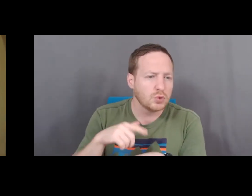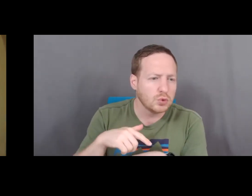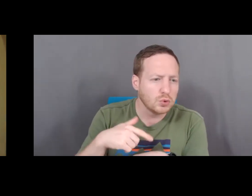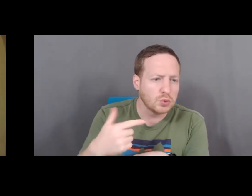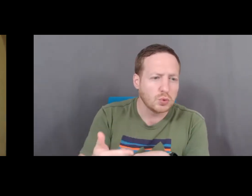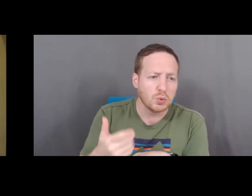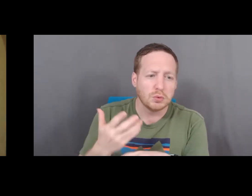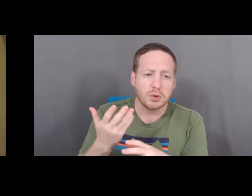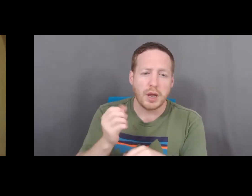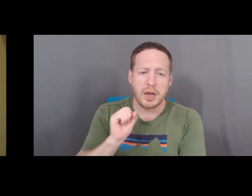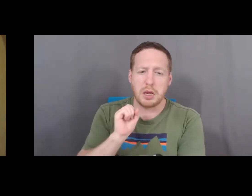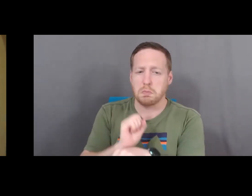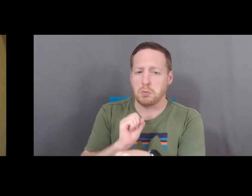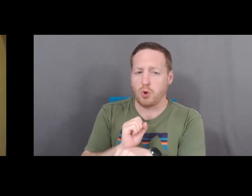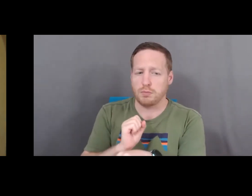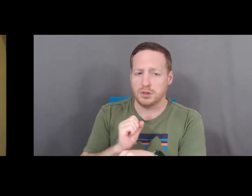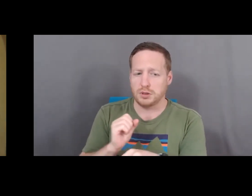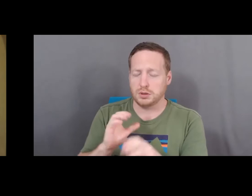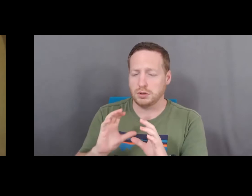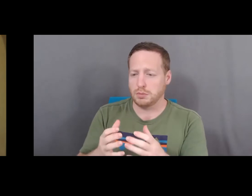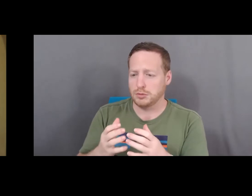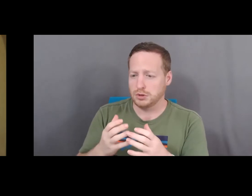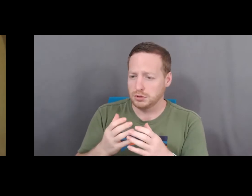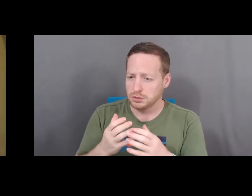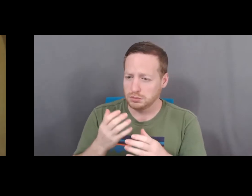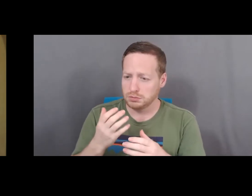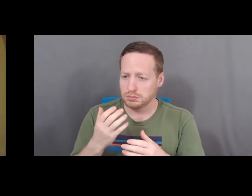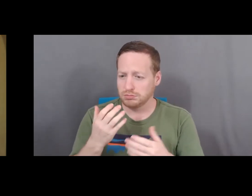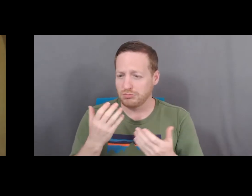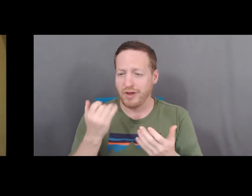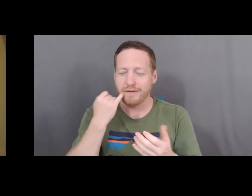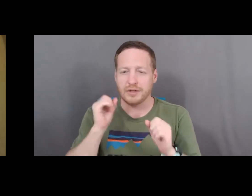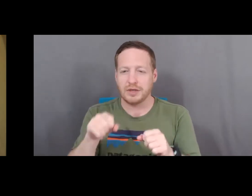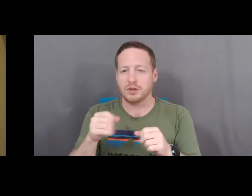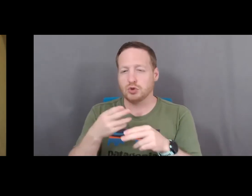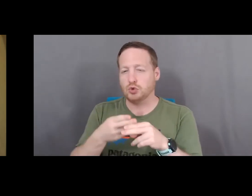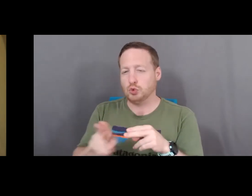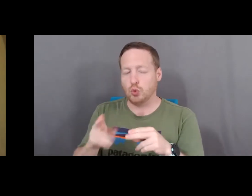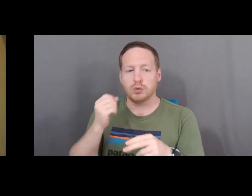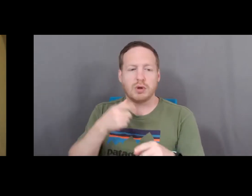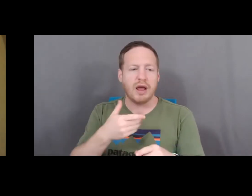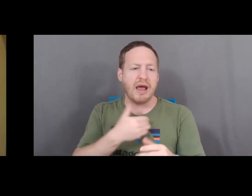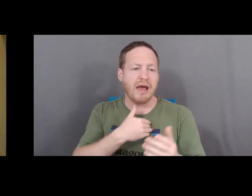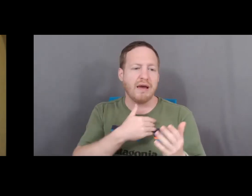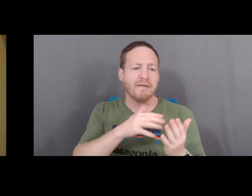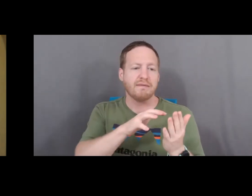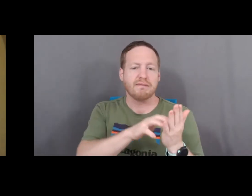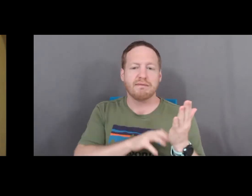that community forum. The employment committee, I know that